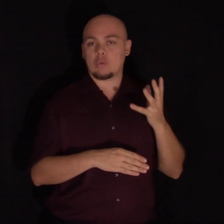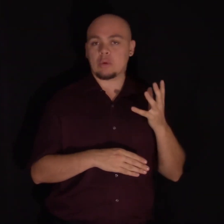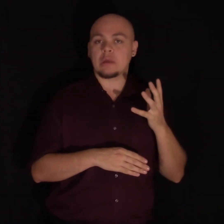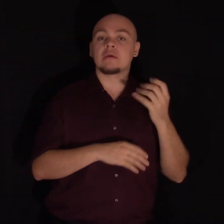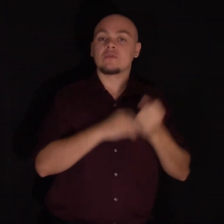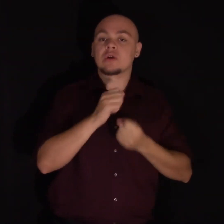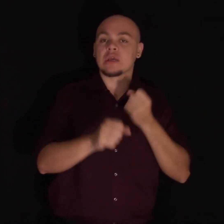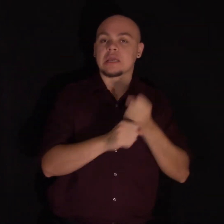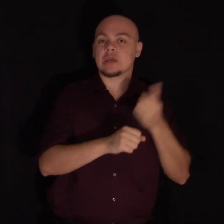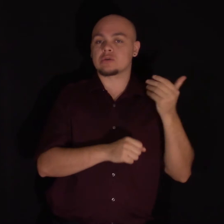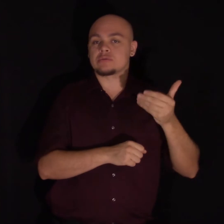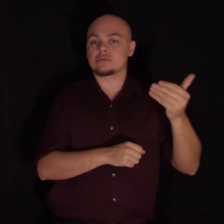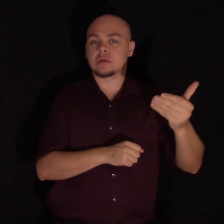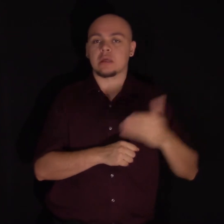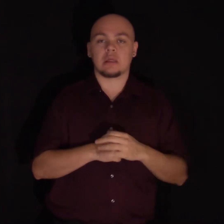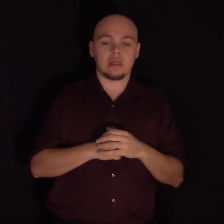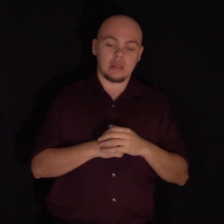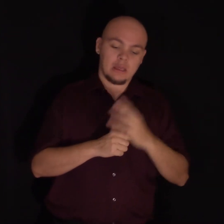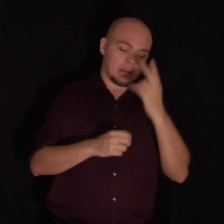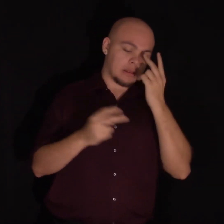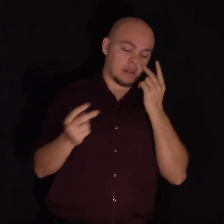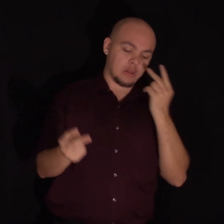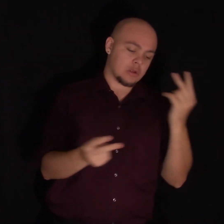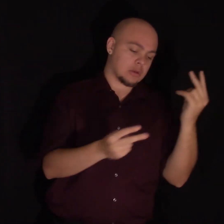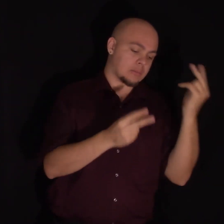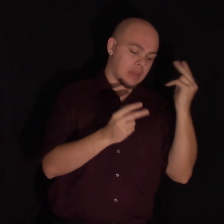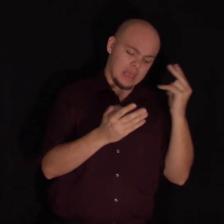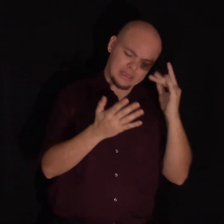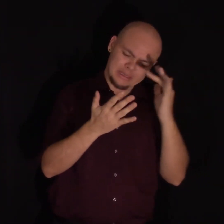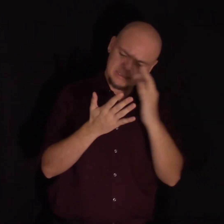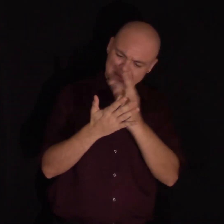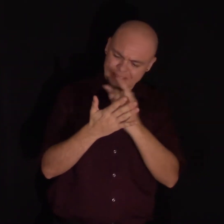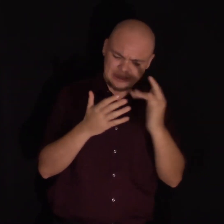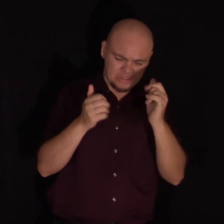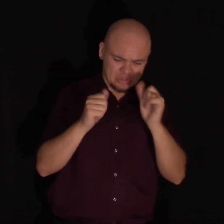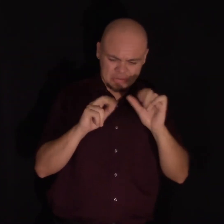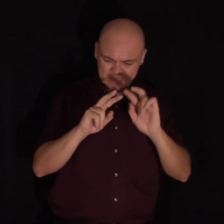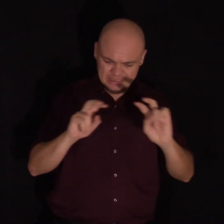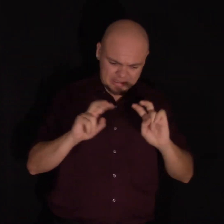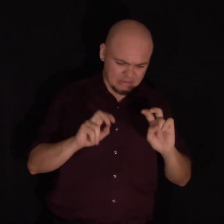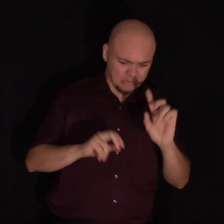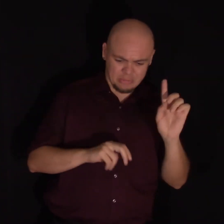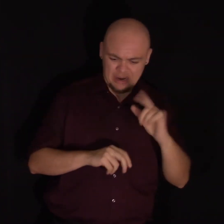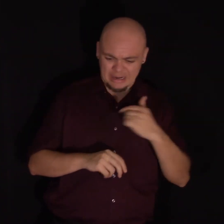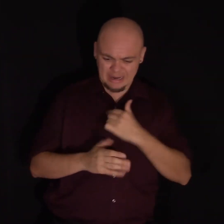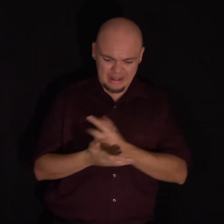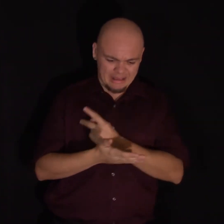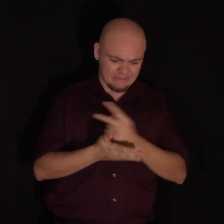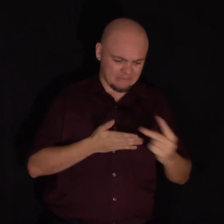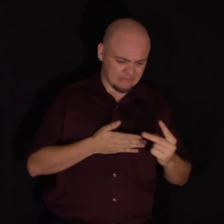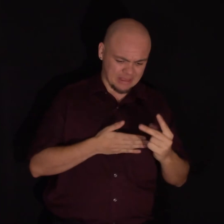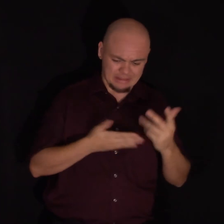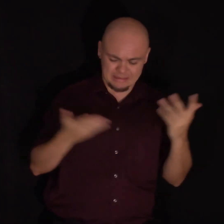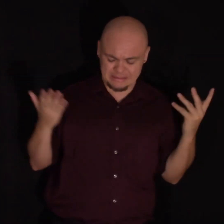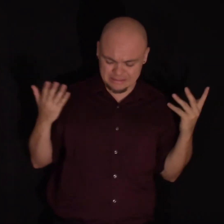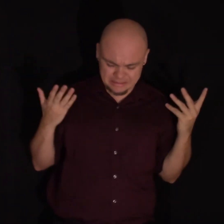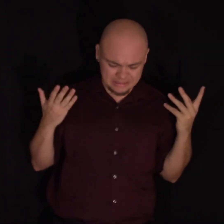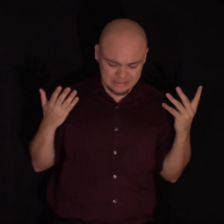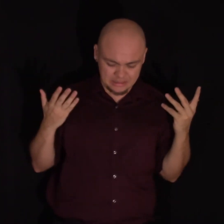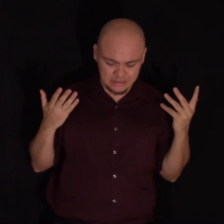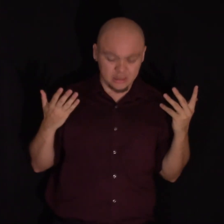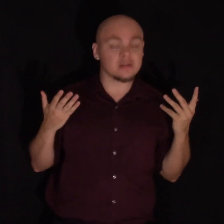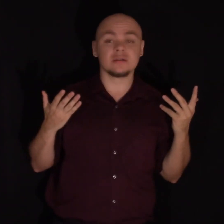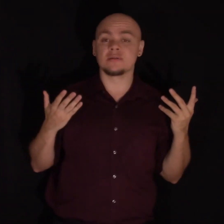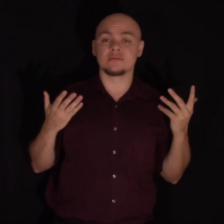the tragedy, I combed through memories, trying to figure out exactly where I failed as a parent. But there